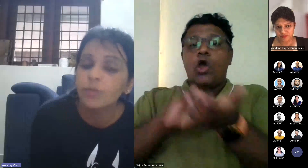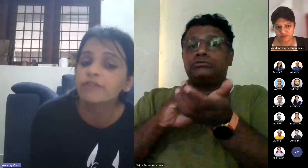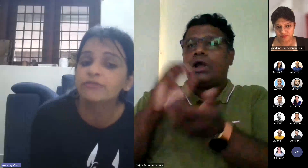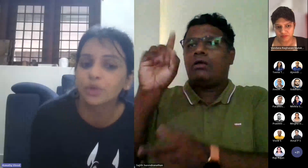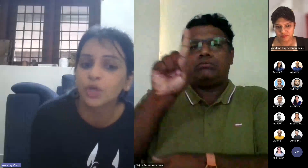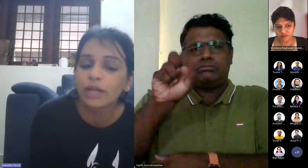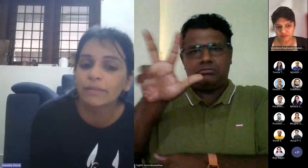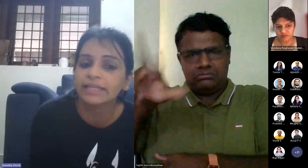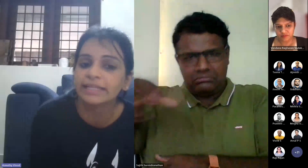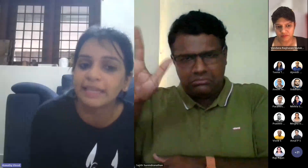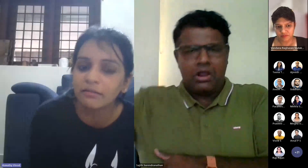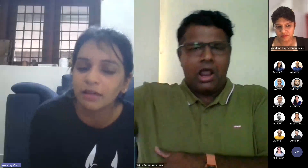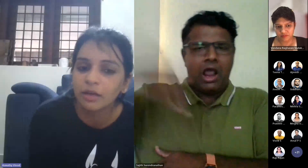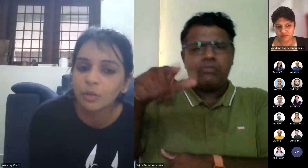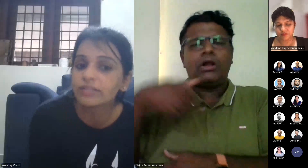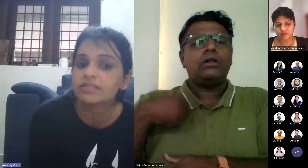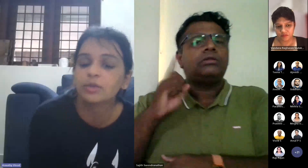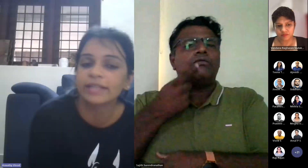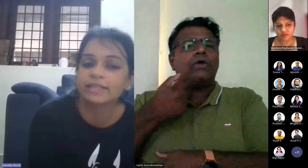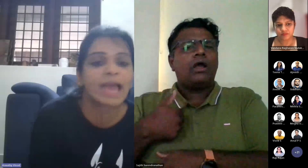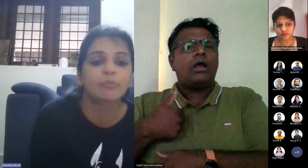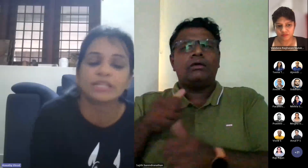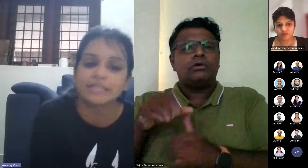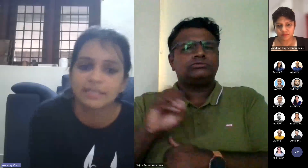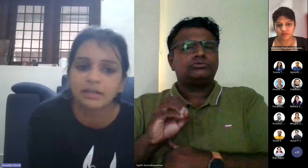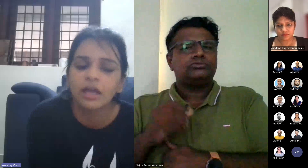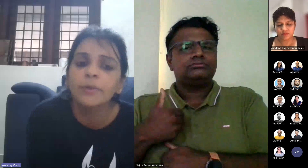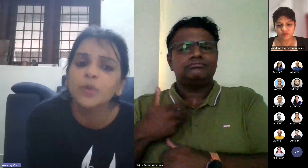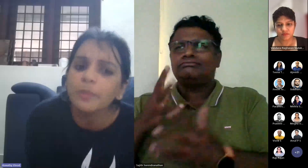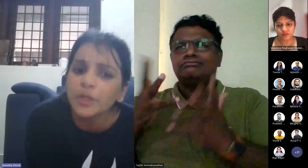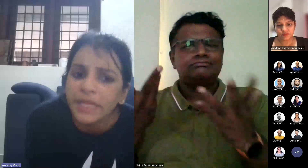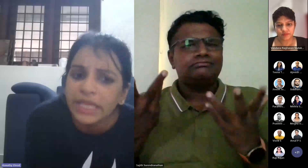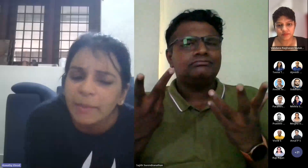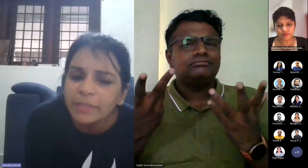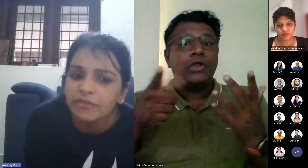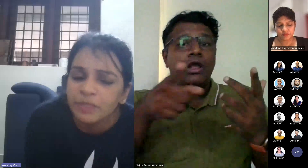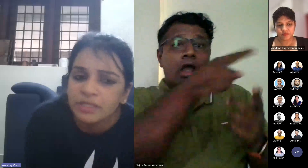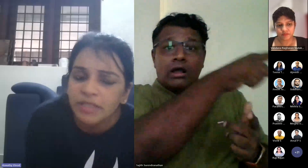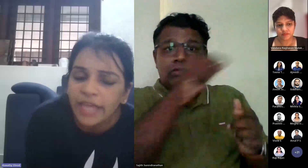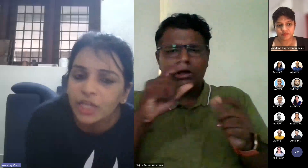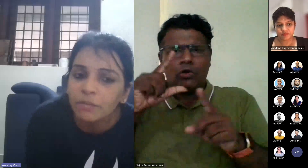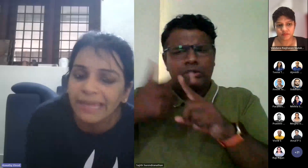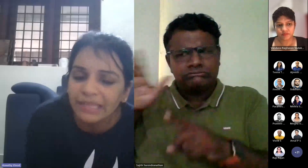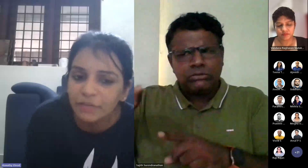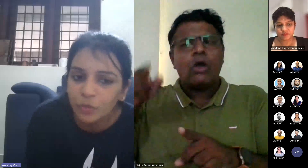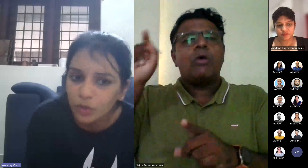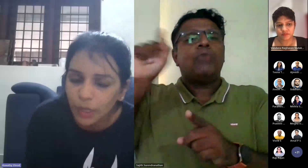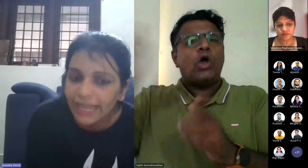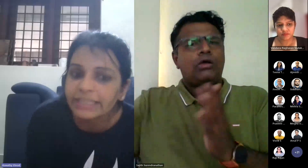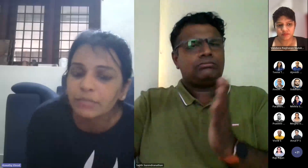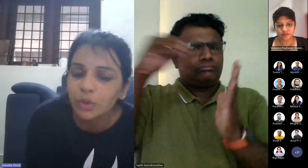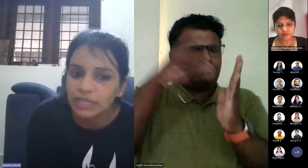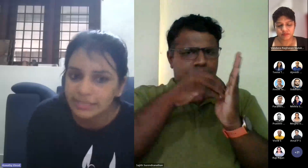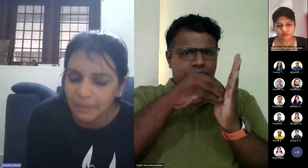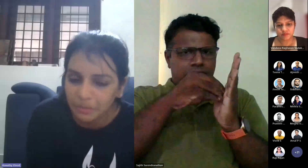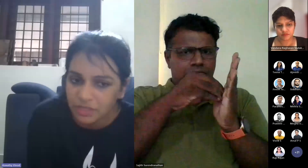ambulance. You make a phone call immediately, 108, and the ambulance is here. But what about me? I'm a deaf person. I cannot make that phone call,